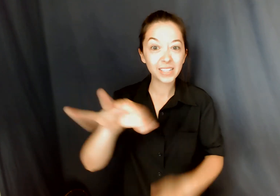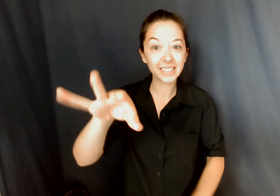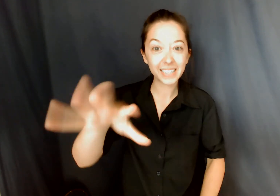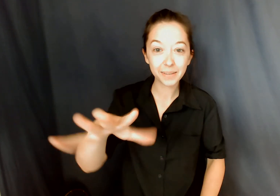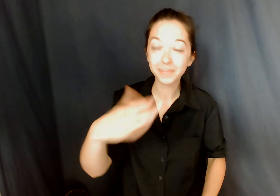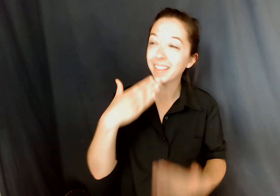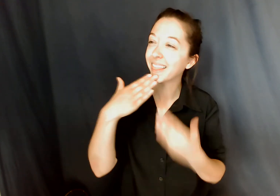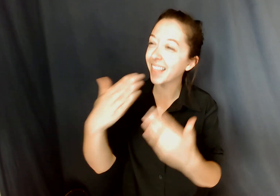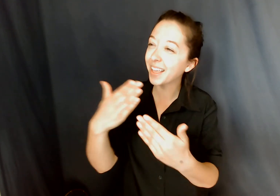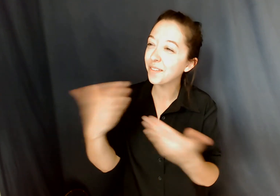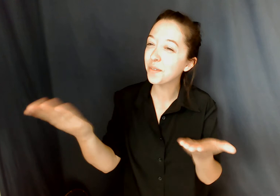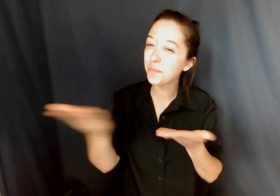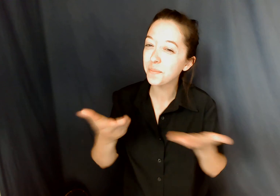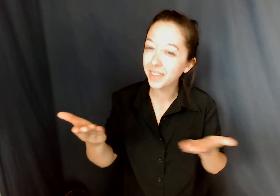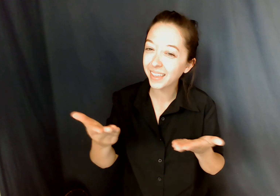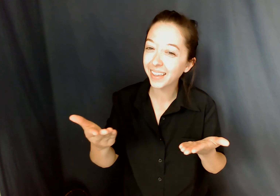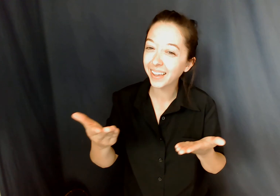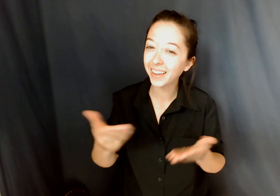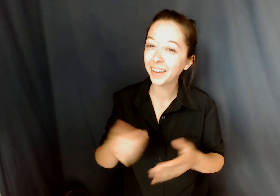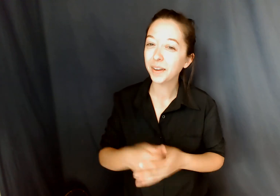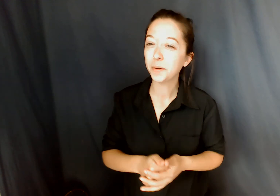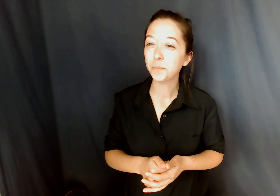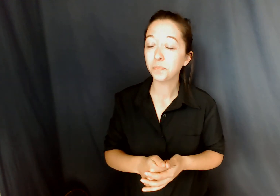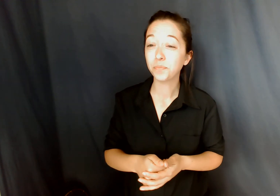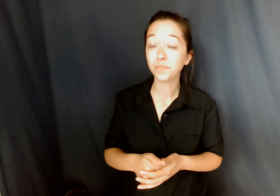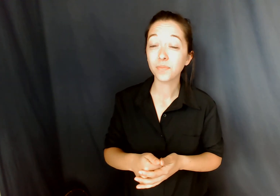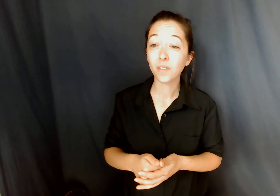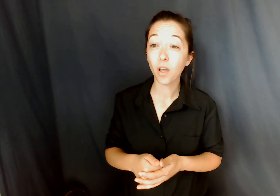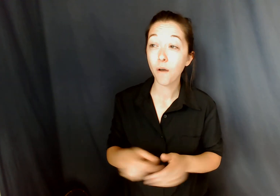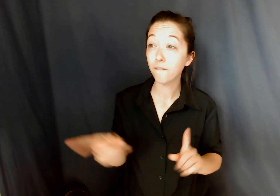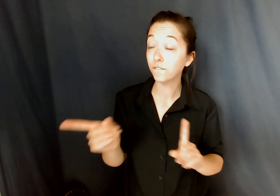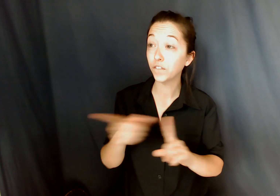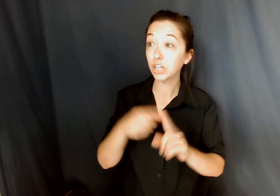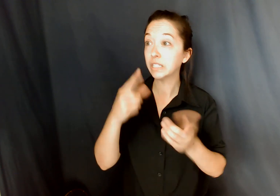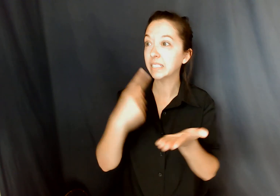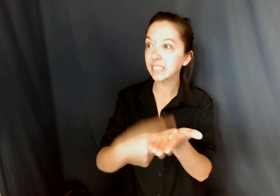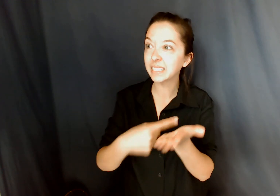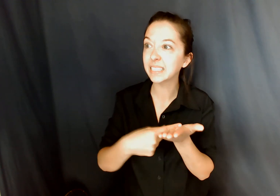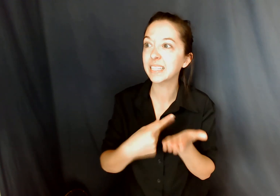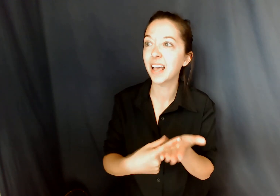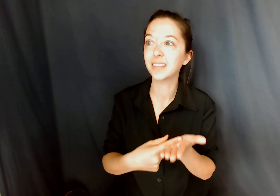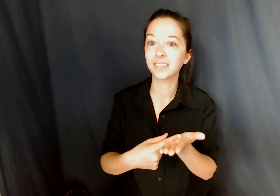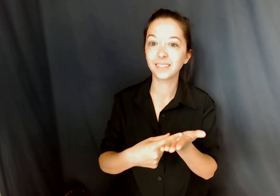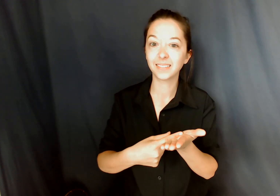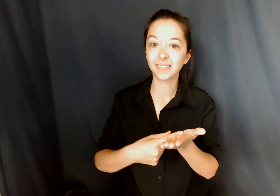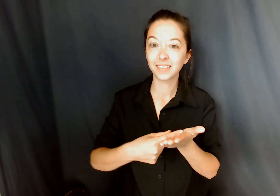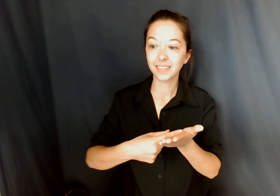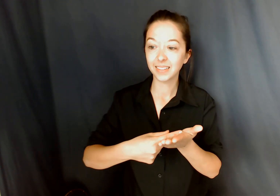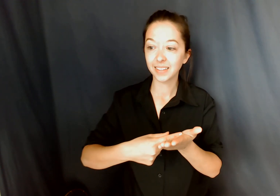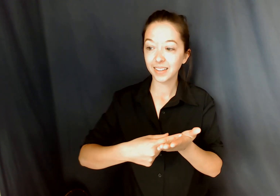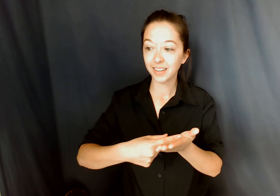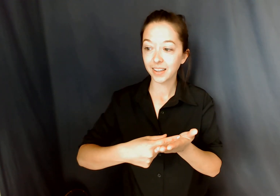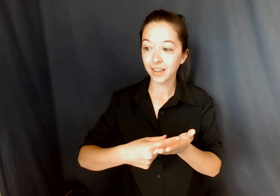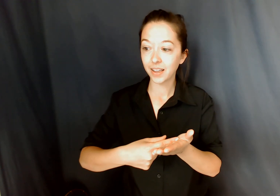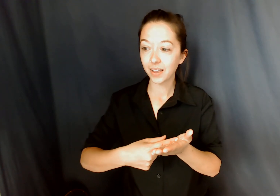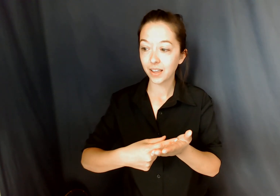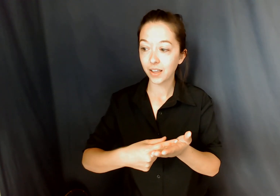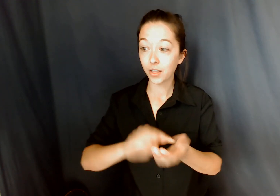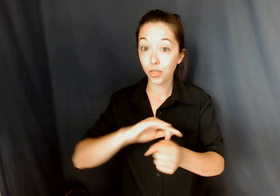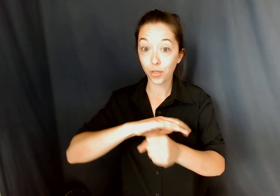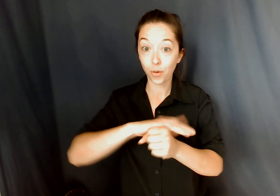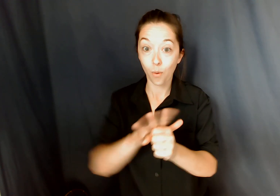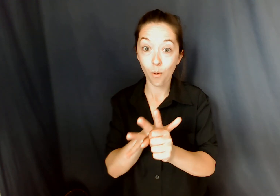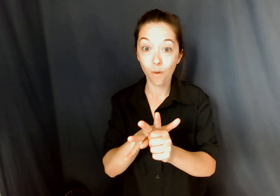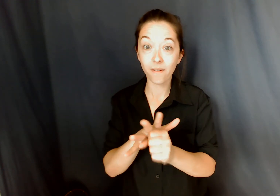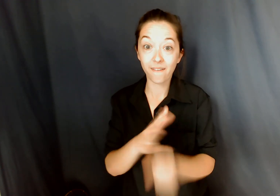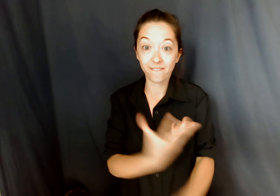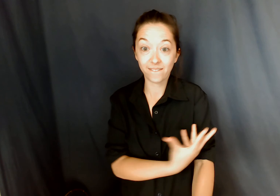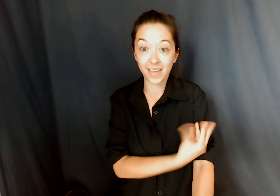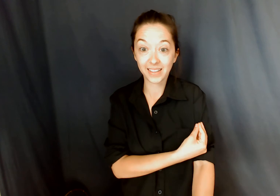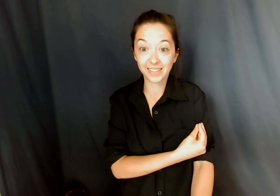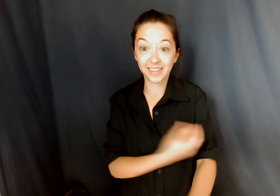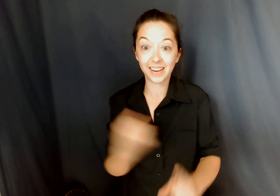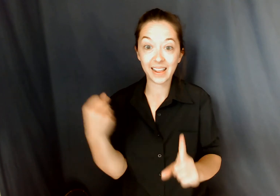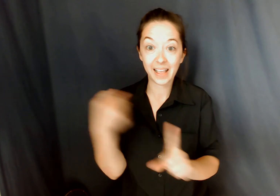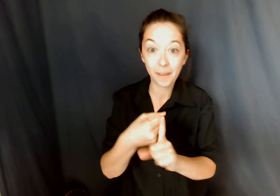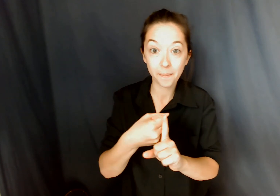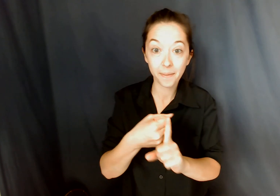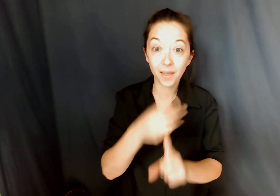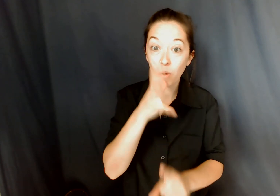to the fact that there have been so many headlines about the impact the COVID vaccine has on women's health. So what's the reality check here? Should